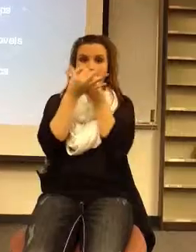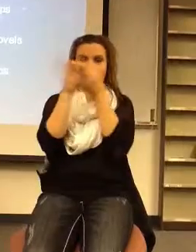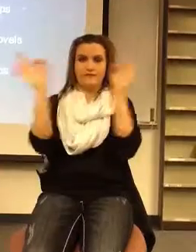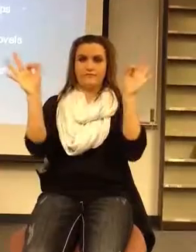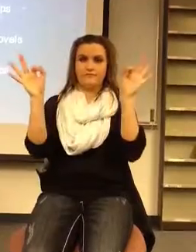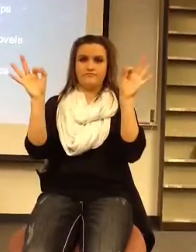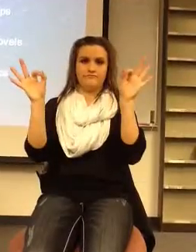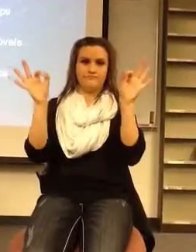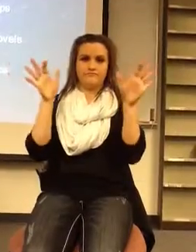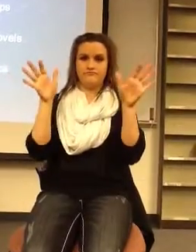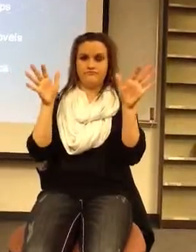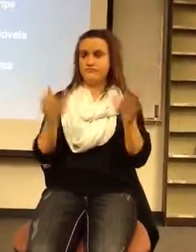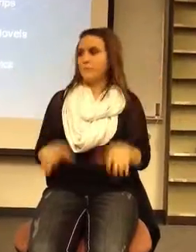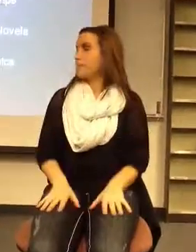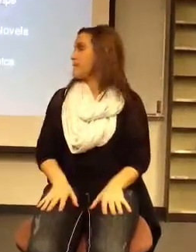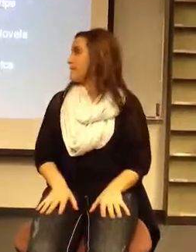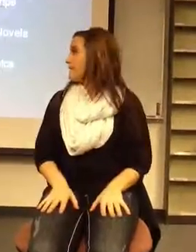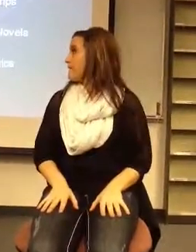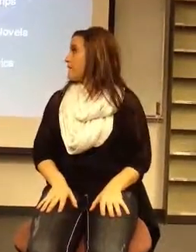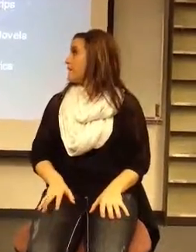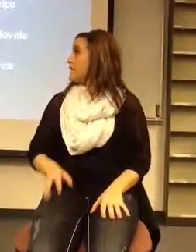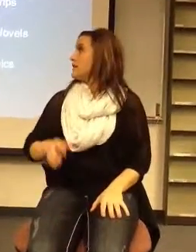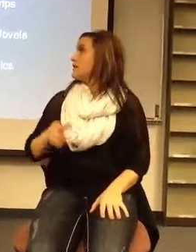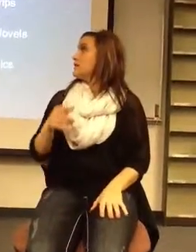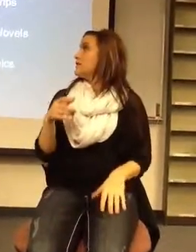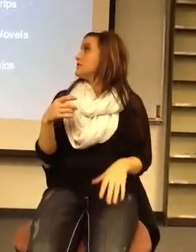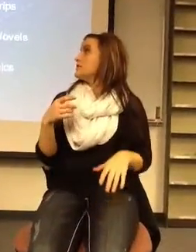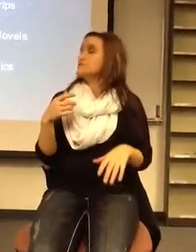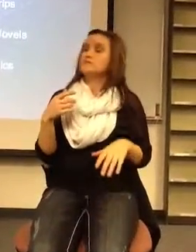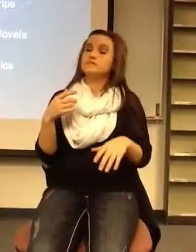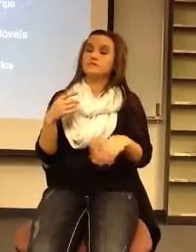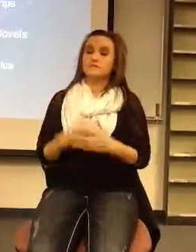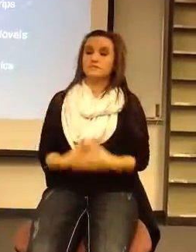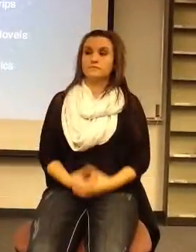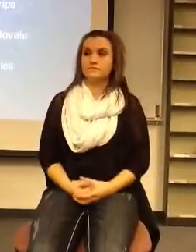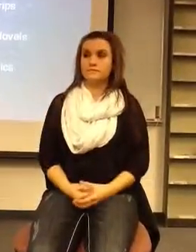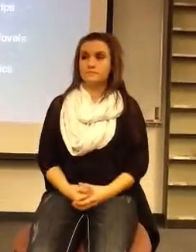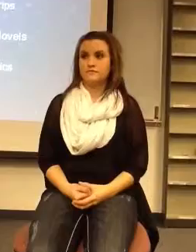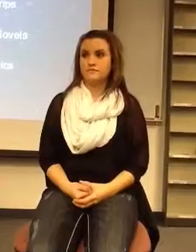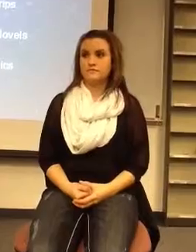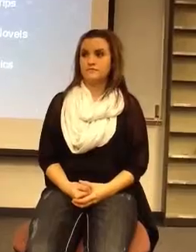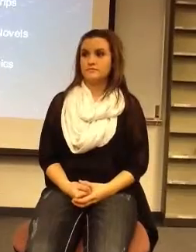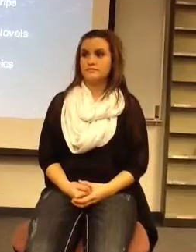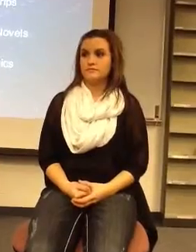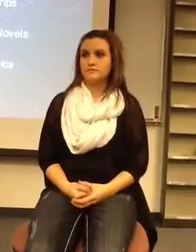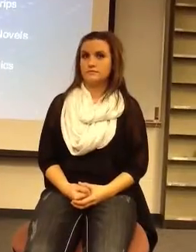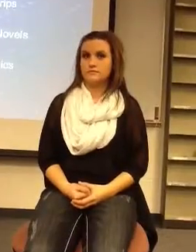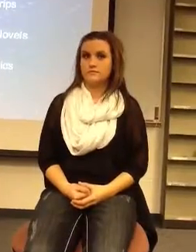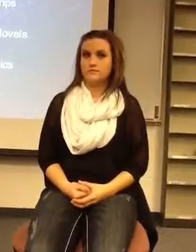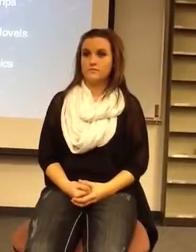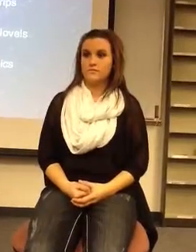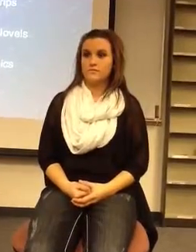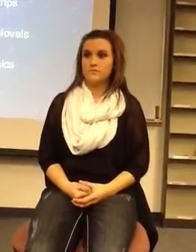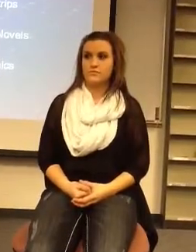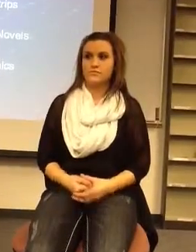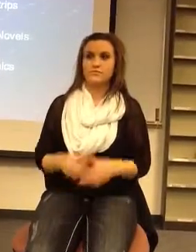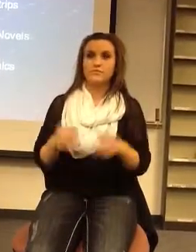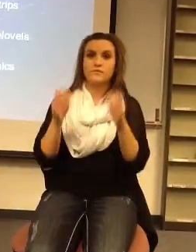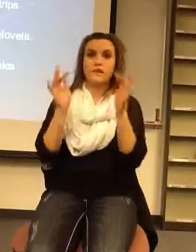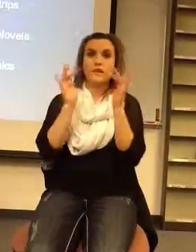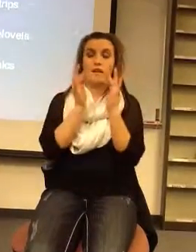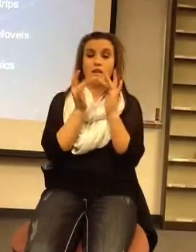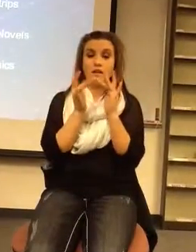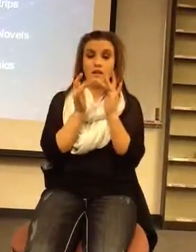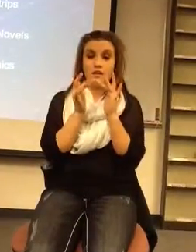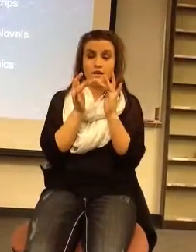finally, we see this rise of web comics because with the internet, there is an opportunity to explore a lot of different